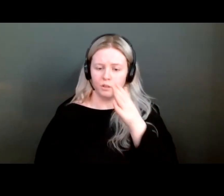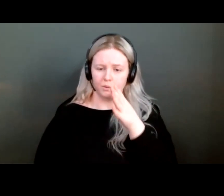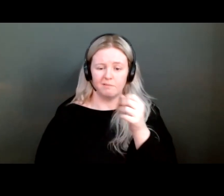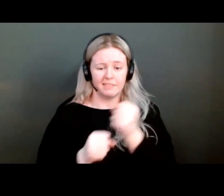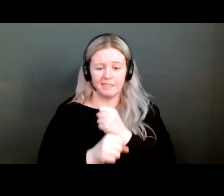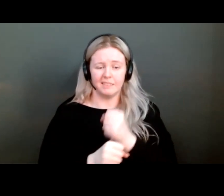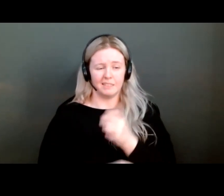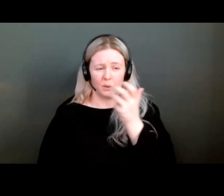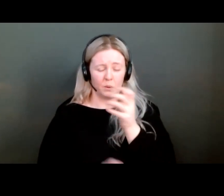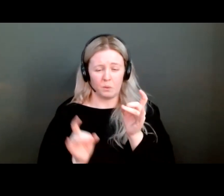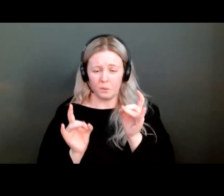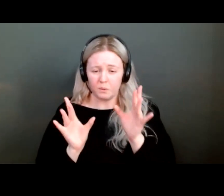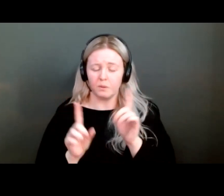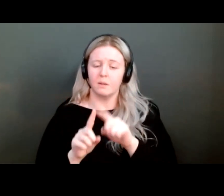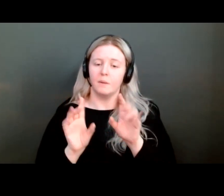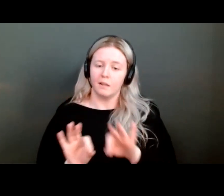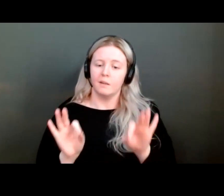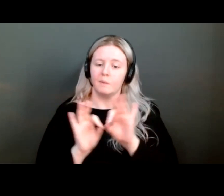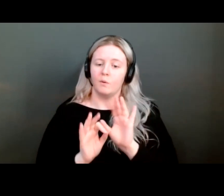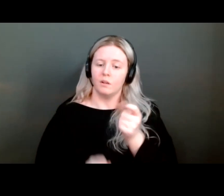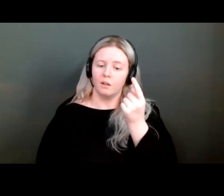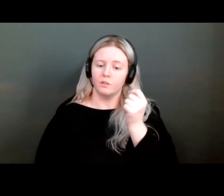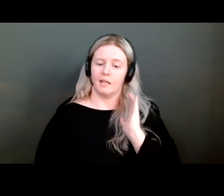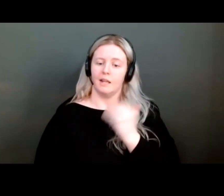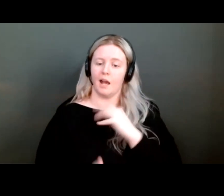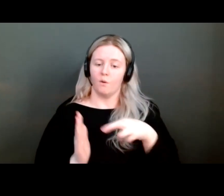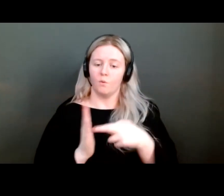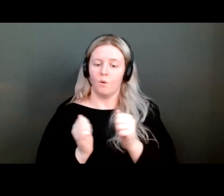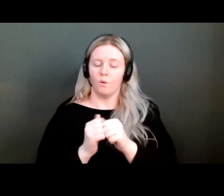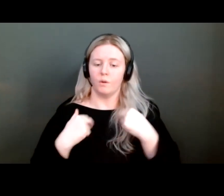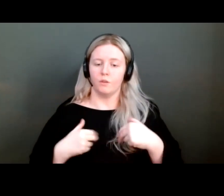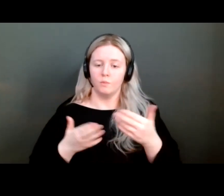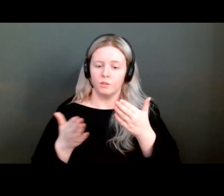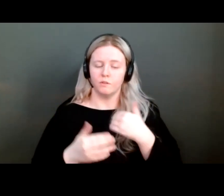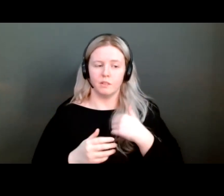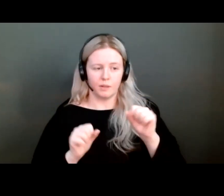effective in our rules with human services means acknowledging what is actually happening.